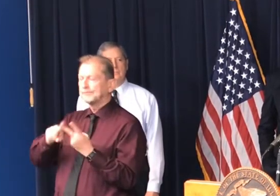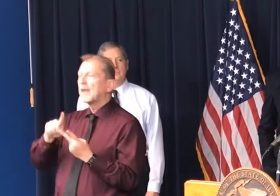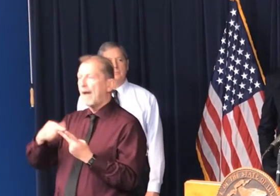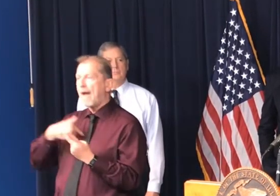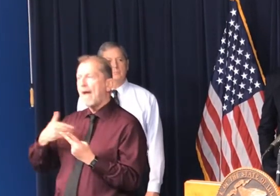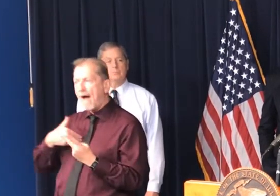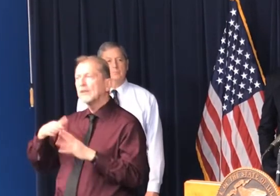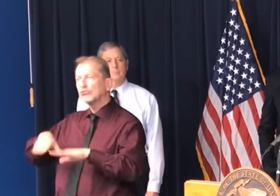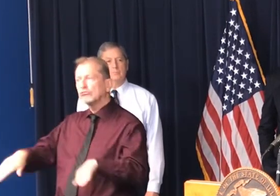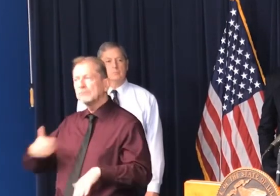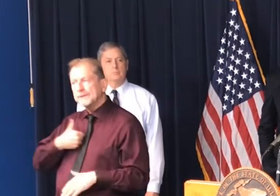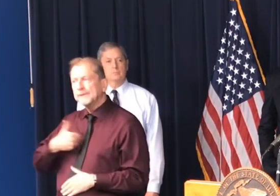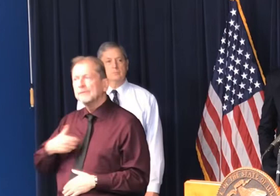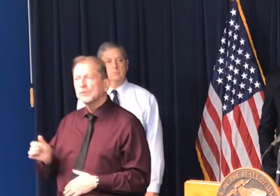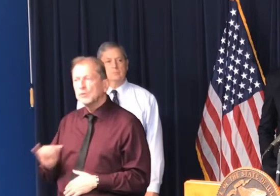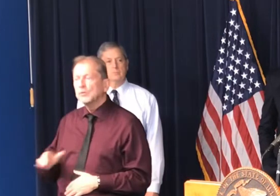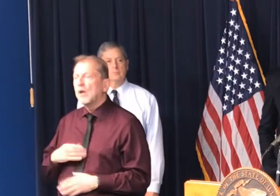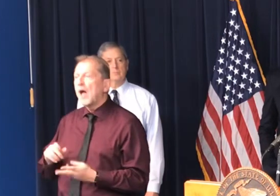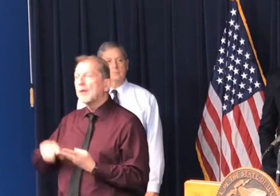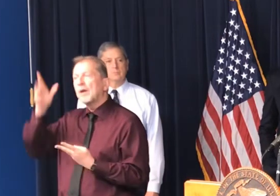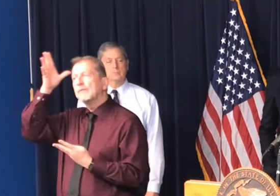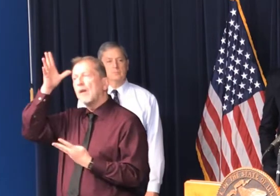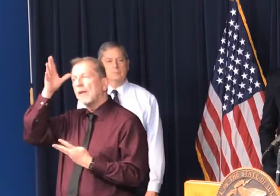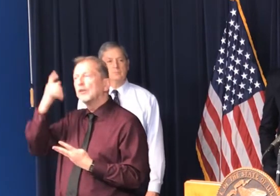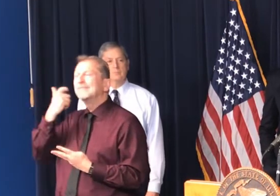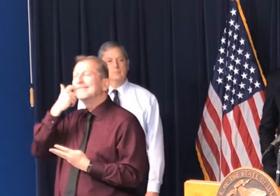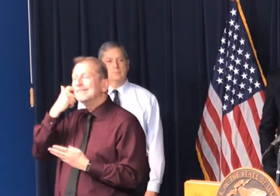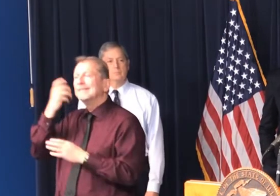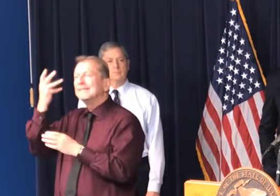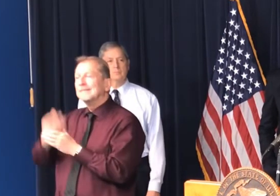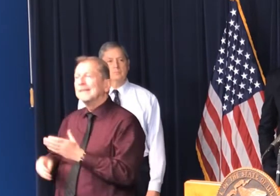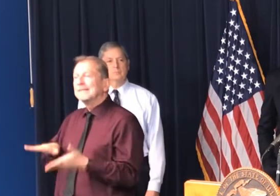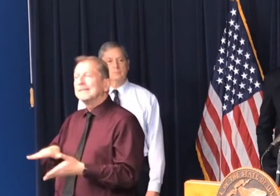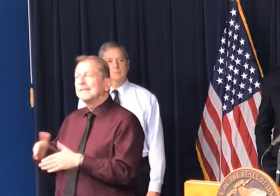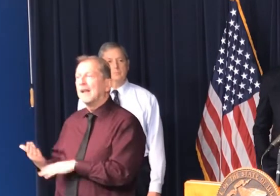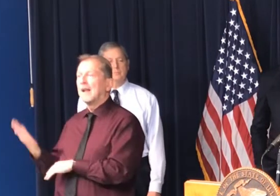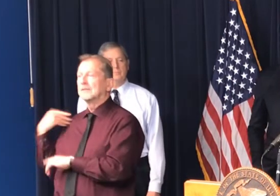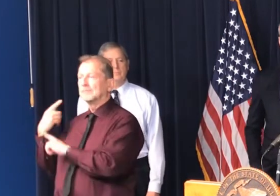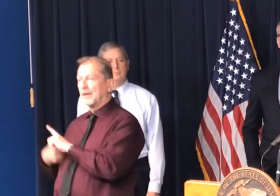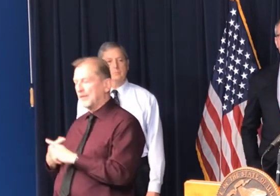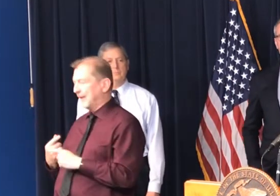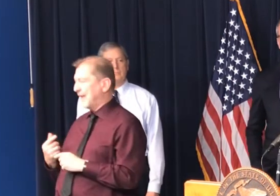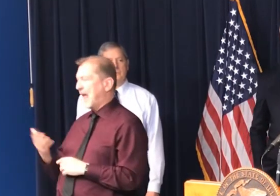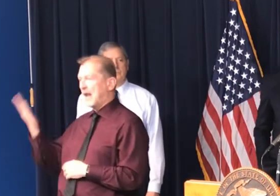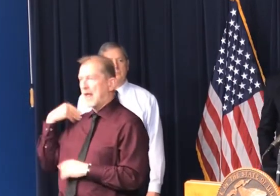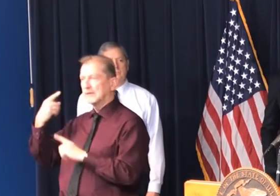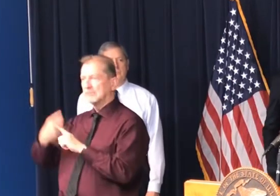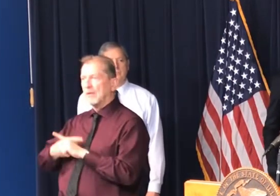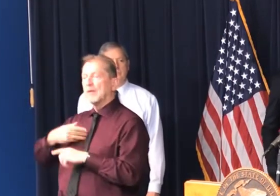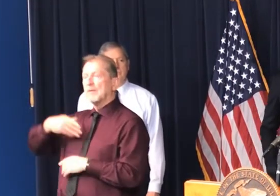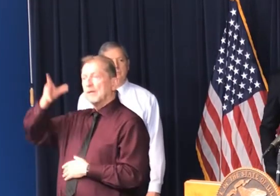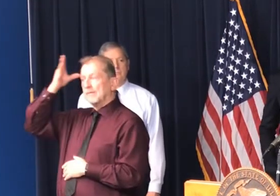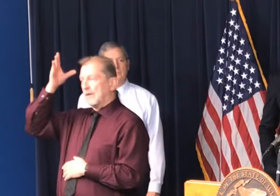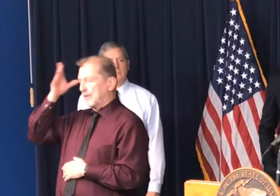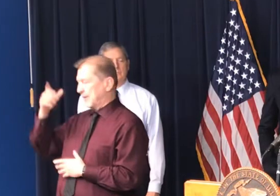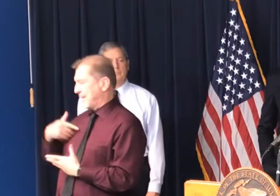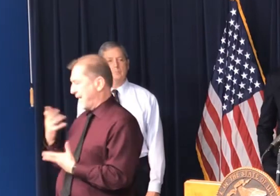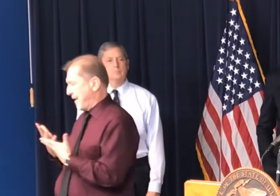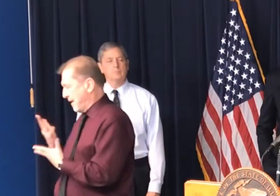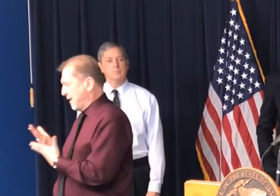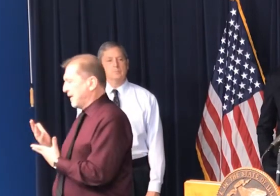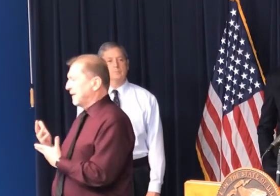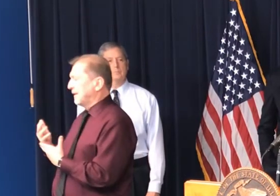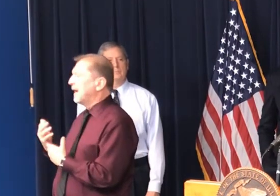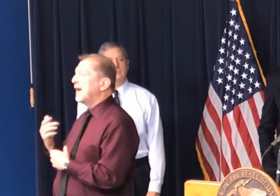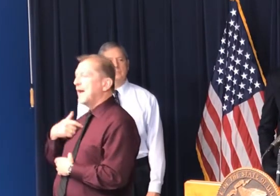and I just buried my father last month. And so when I think about people who can't do what I did for my father last month, I feel it